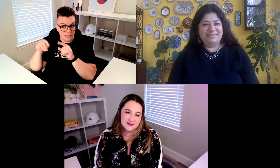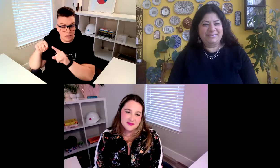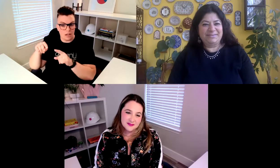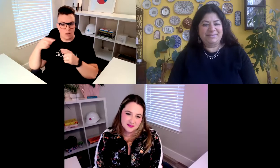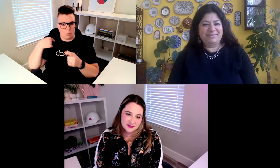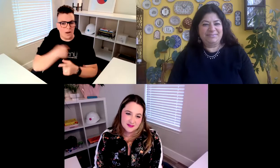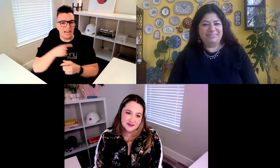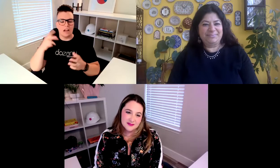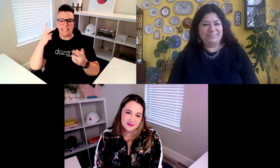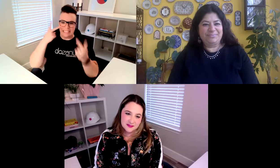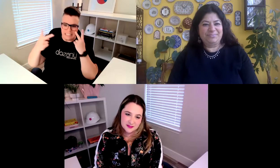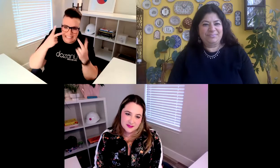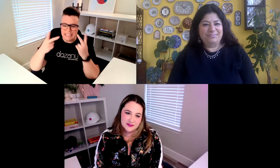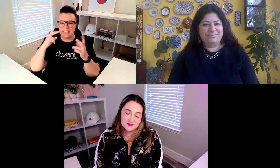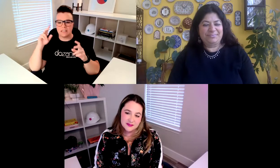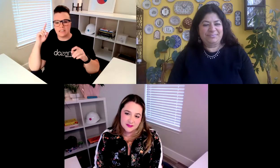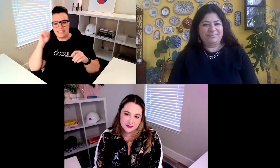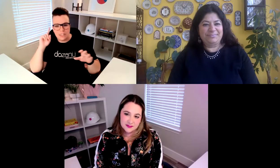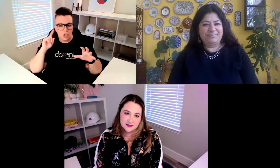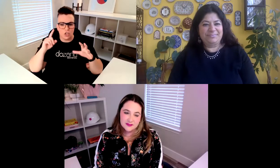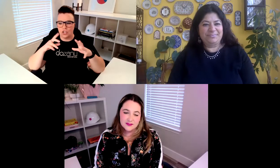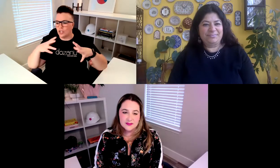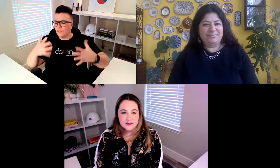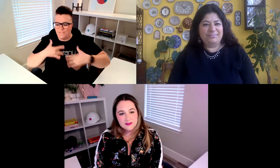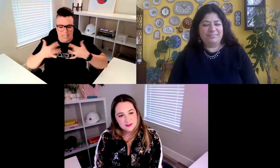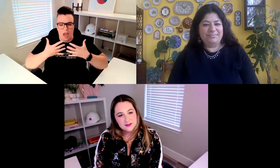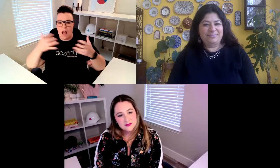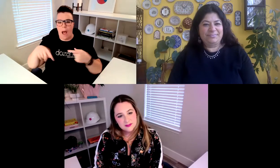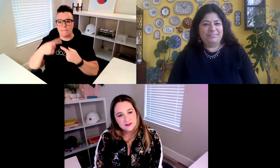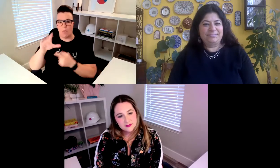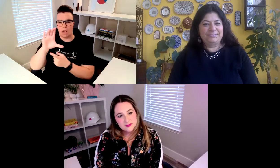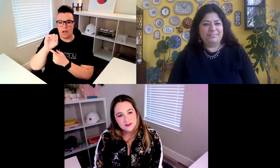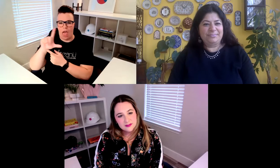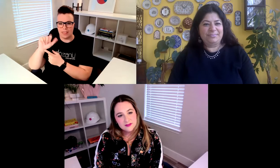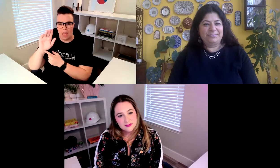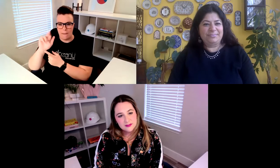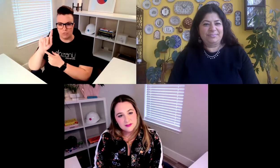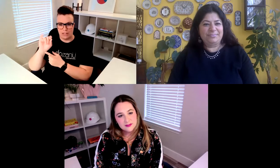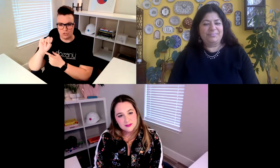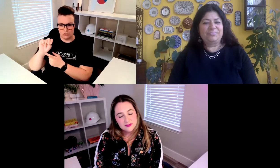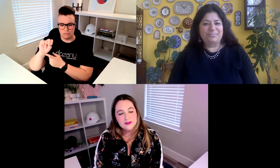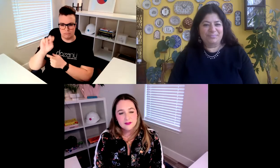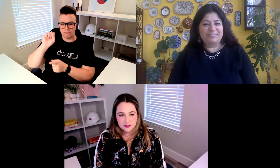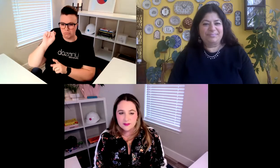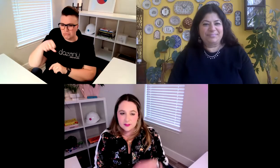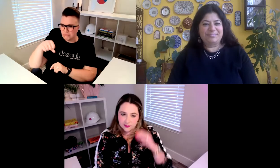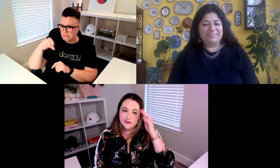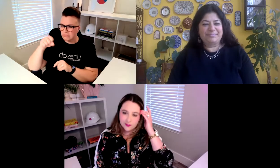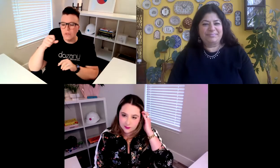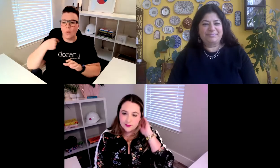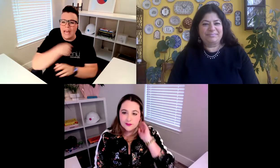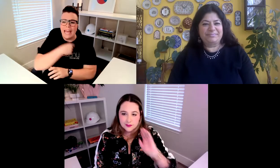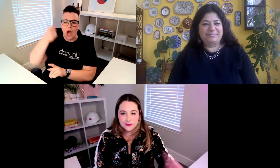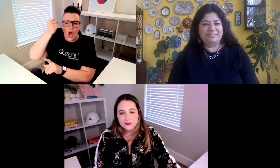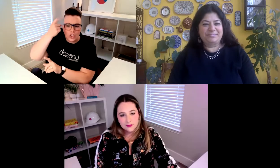I think honestly that within the deaf community, we see and we hear and we feel a lot about